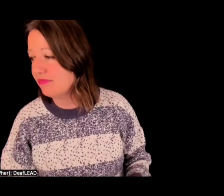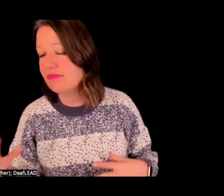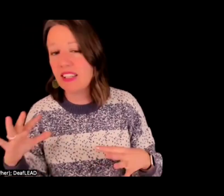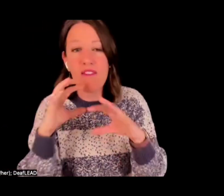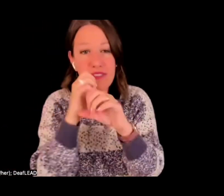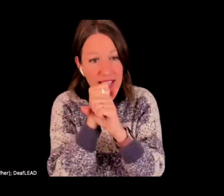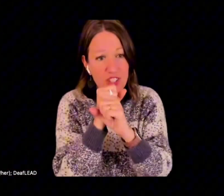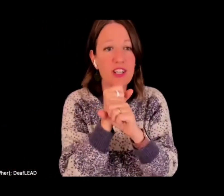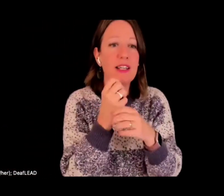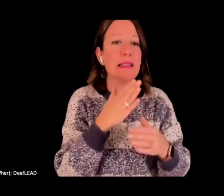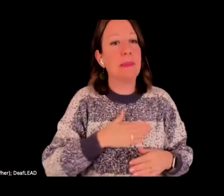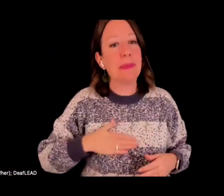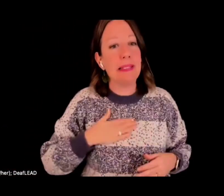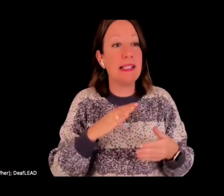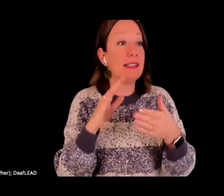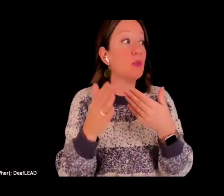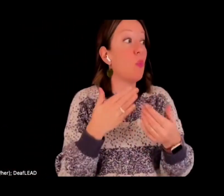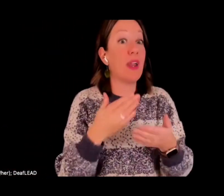that.